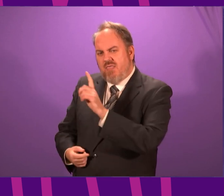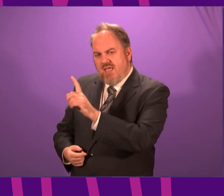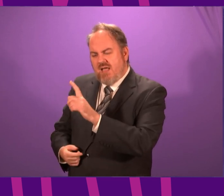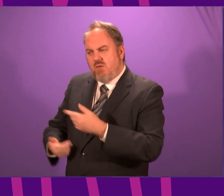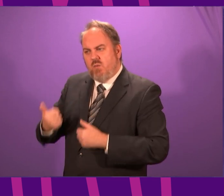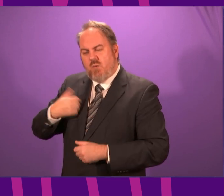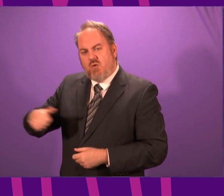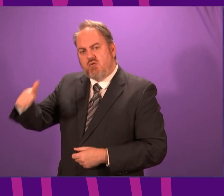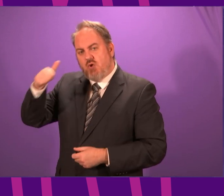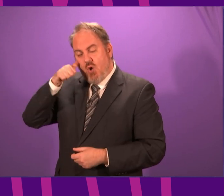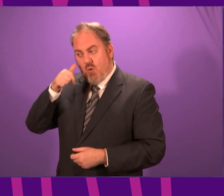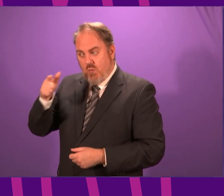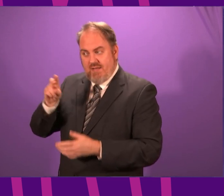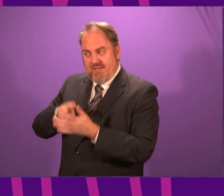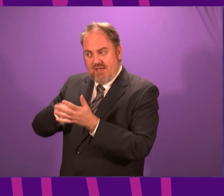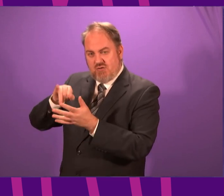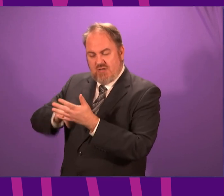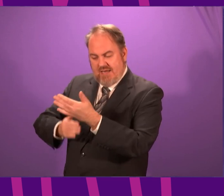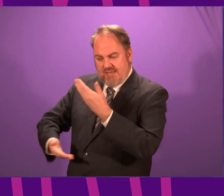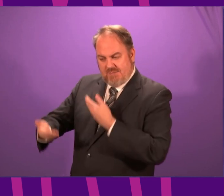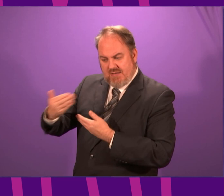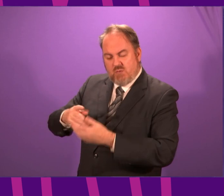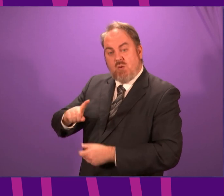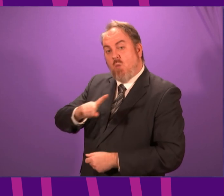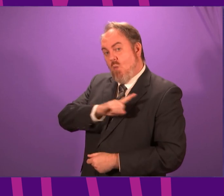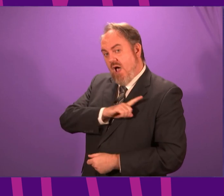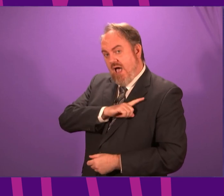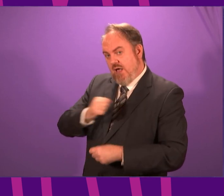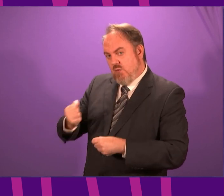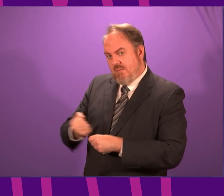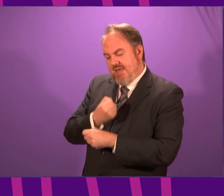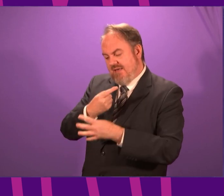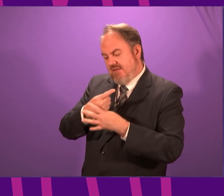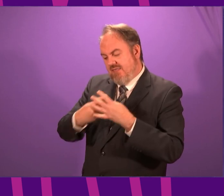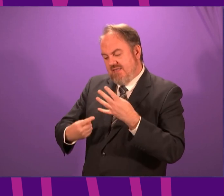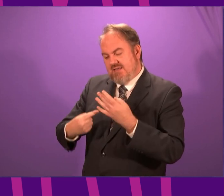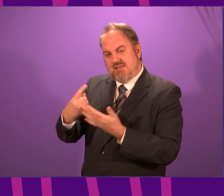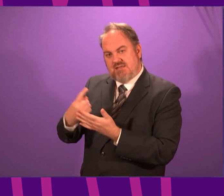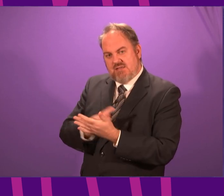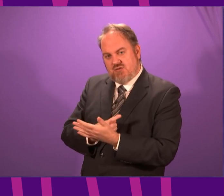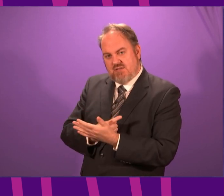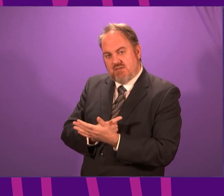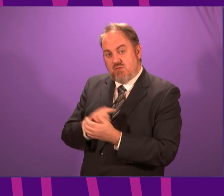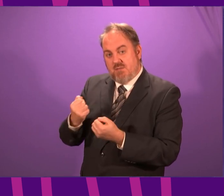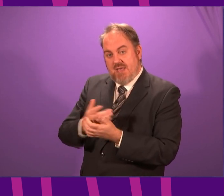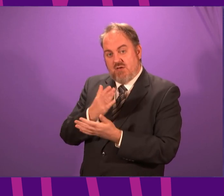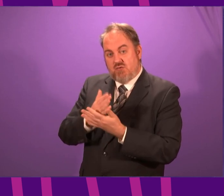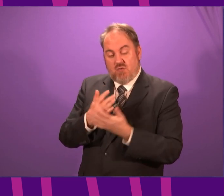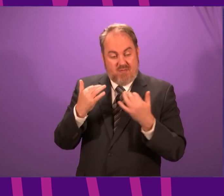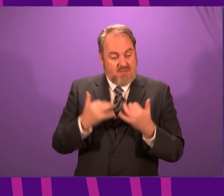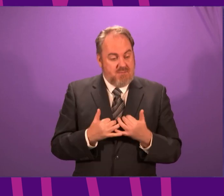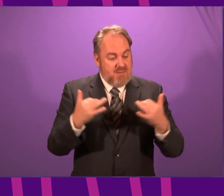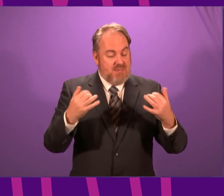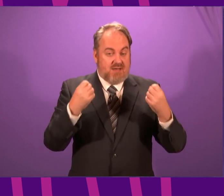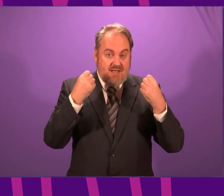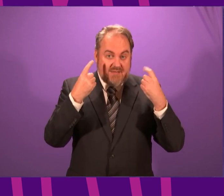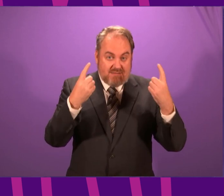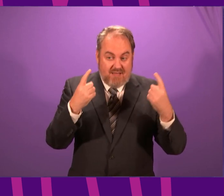hear that from the First Minister. Then people can judge whether they think they are proportionate or not. And we're now being asked